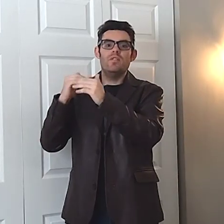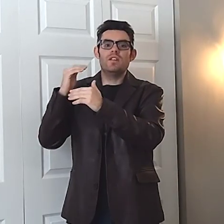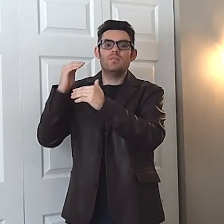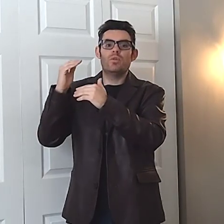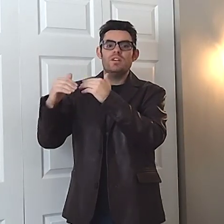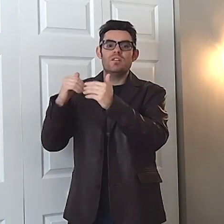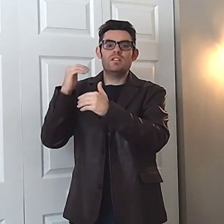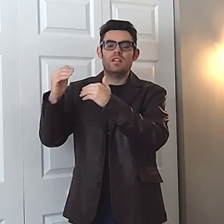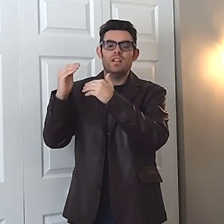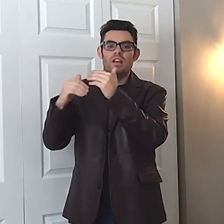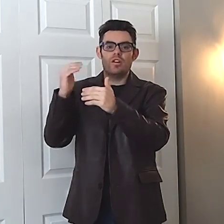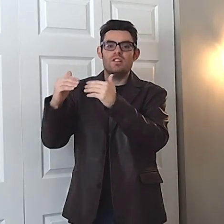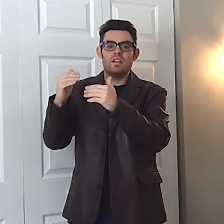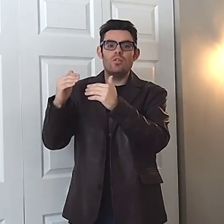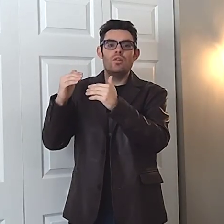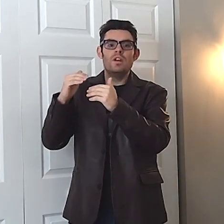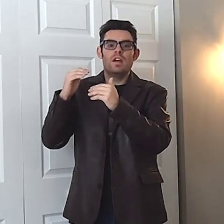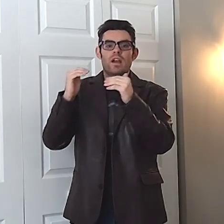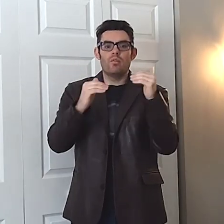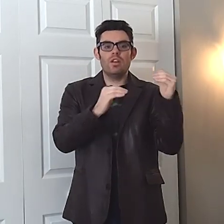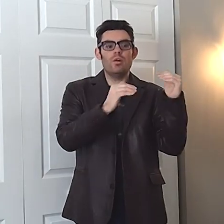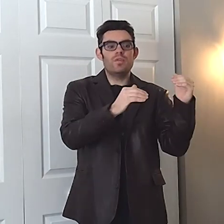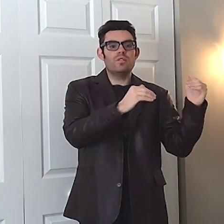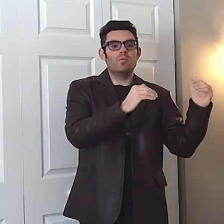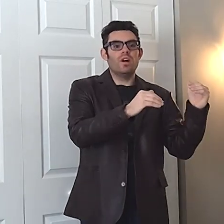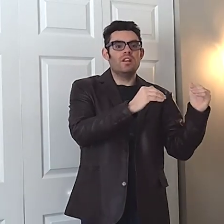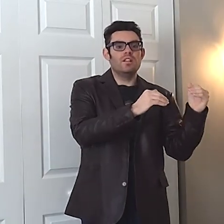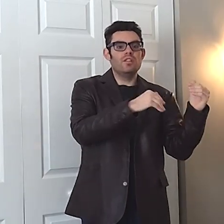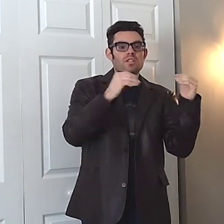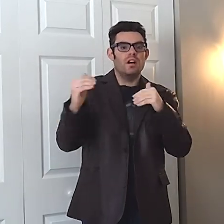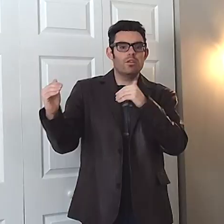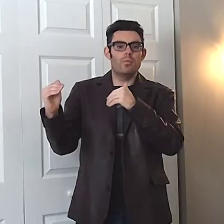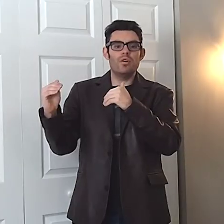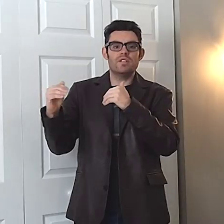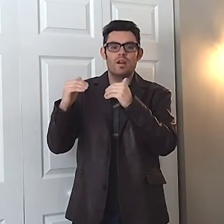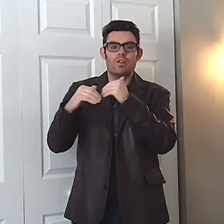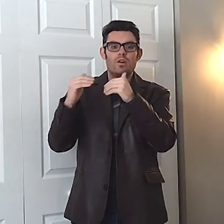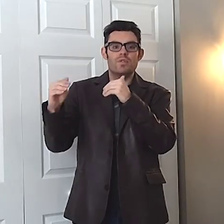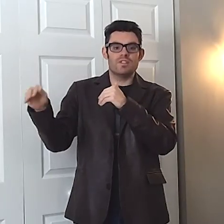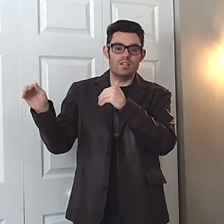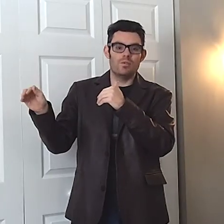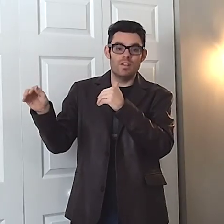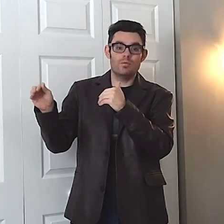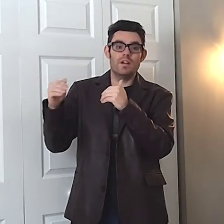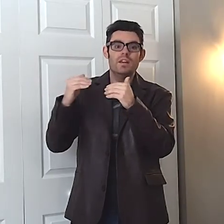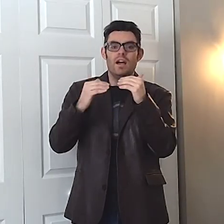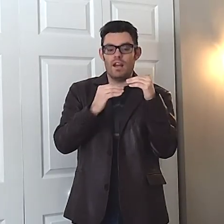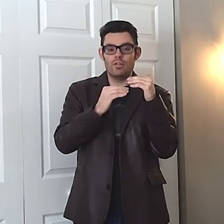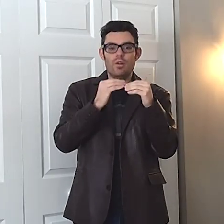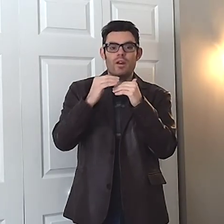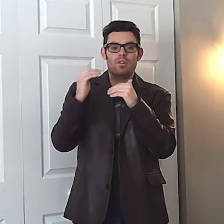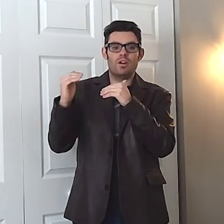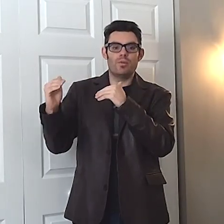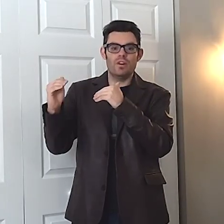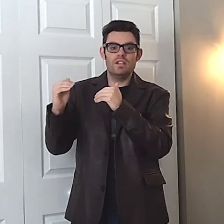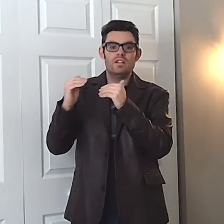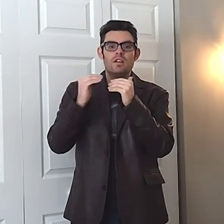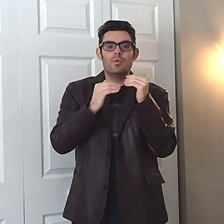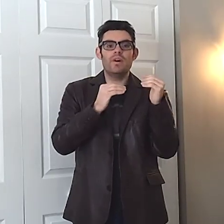previous book series, The Inherited Cycle. And I really hope this one continues in other books. I really hope there's a sequel to this one. I don't know, but I really hope there is. But